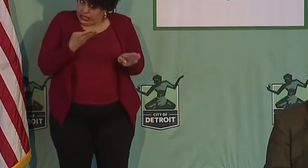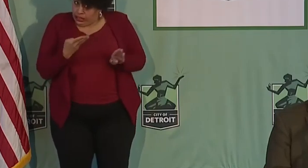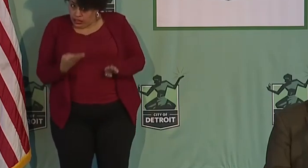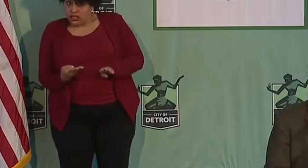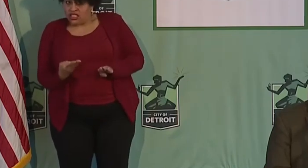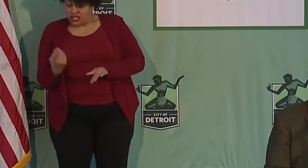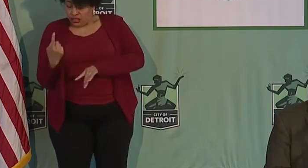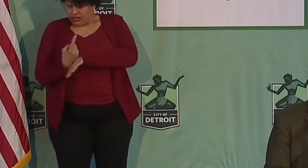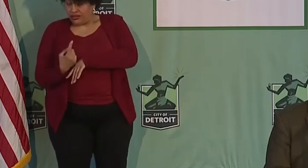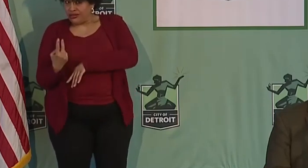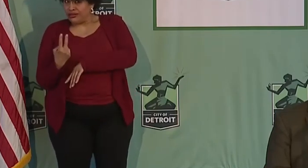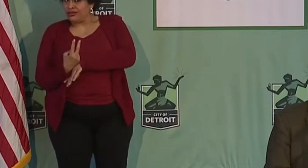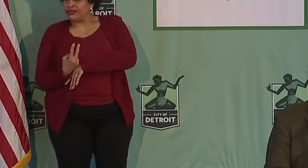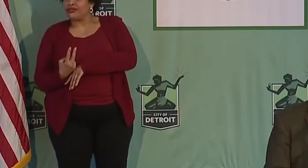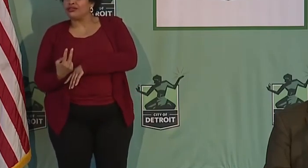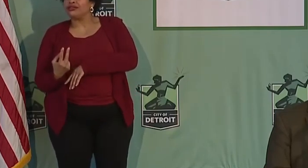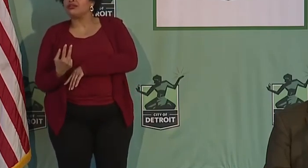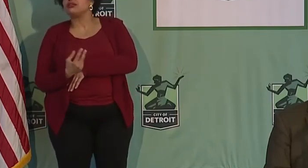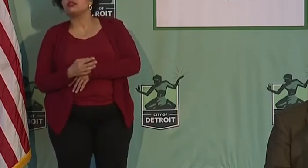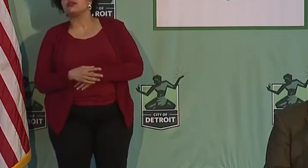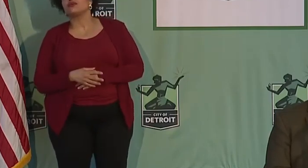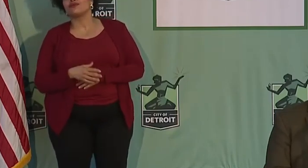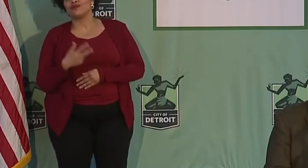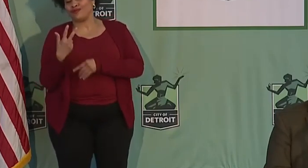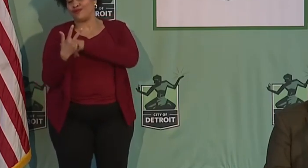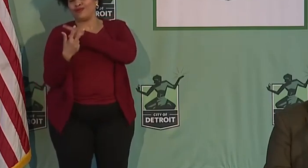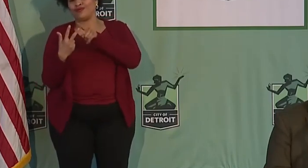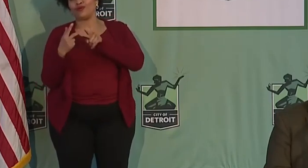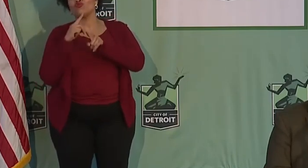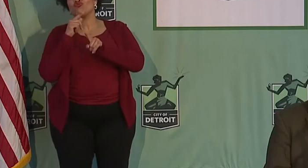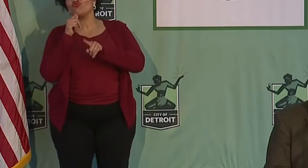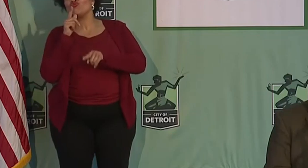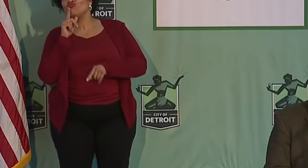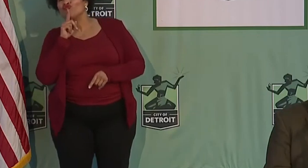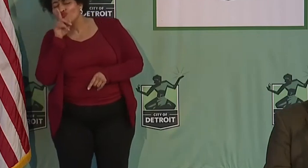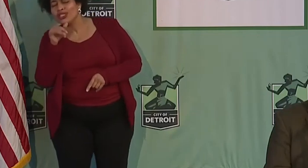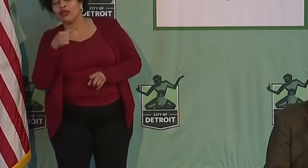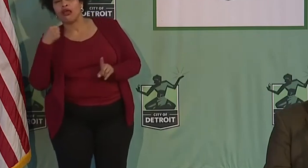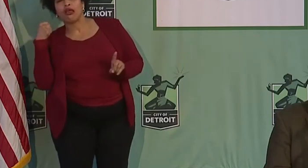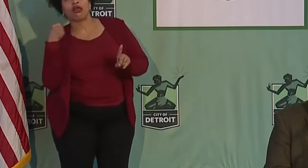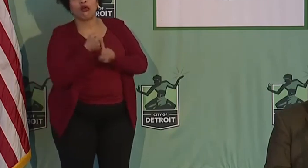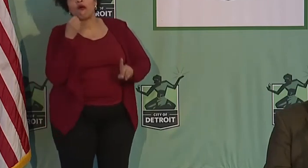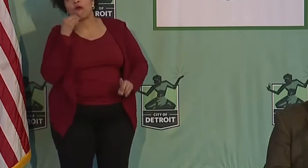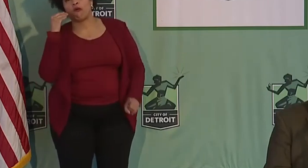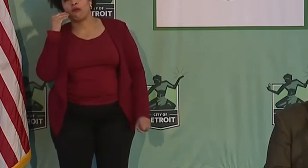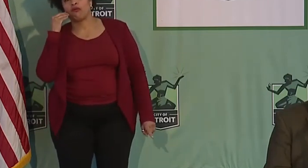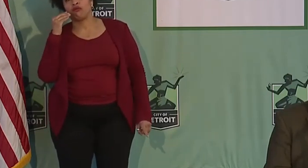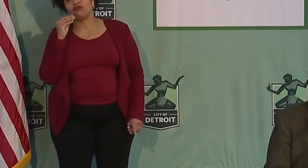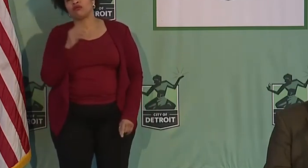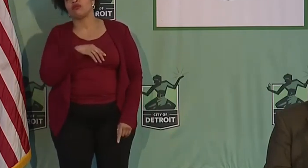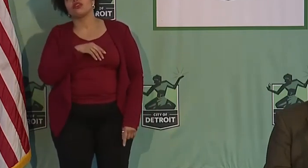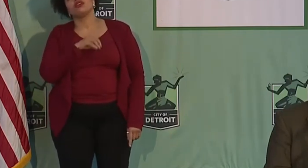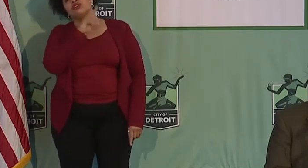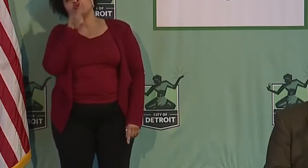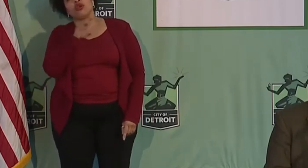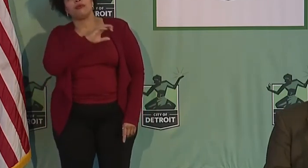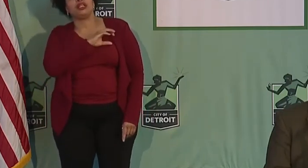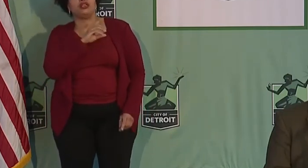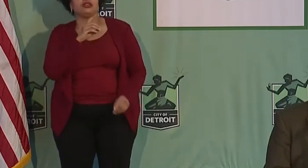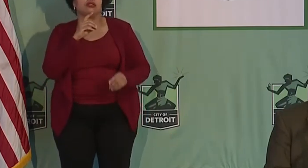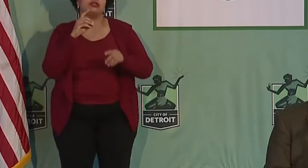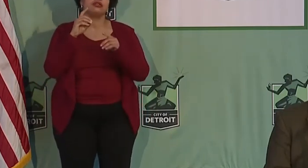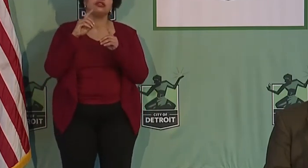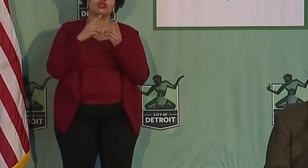so, 3 of them hit really close to home. A Detroit Police Department chaplain,